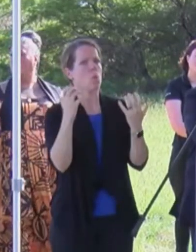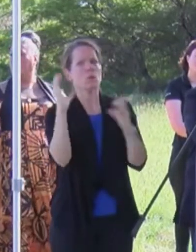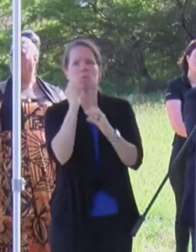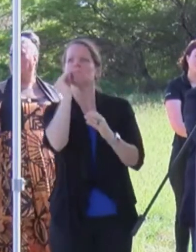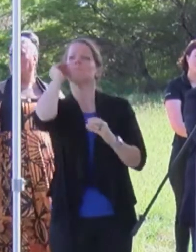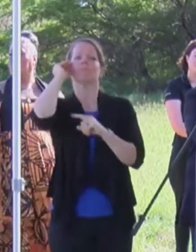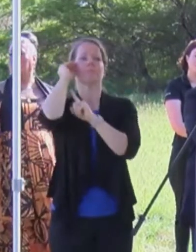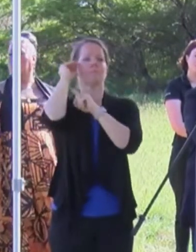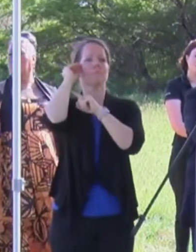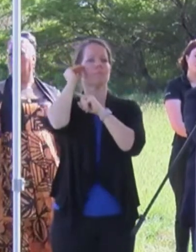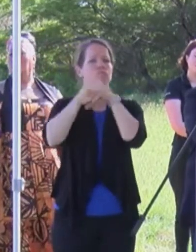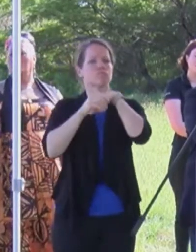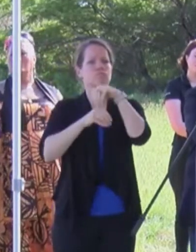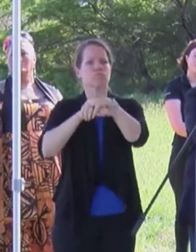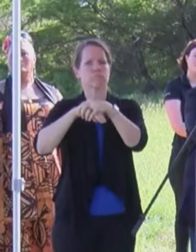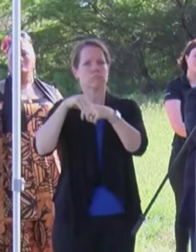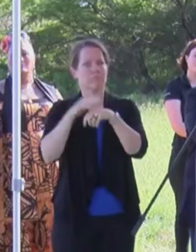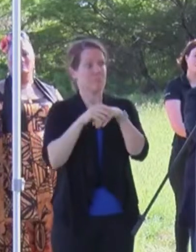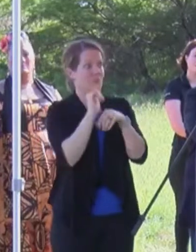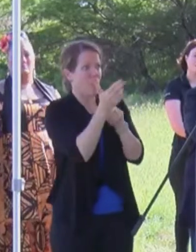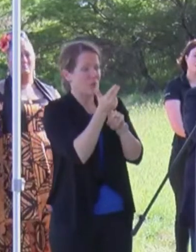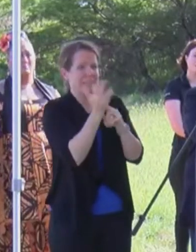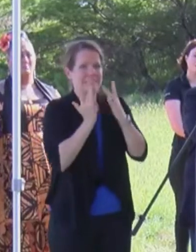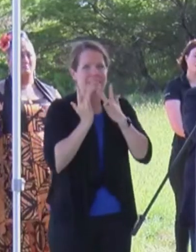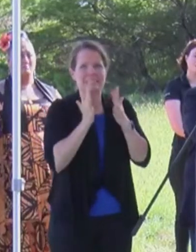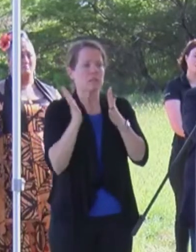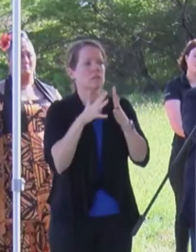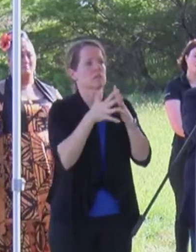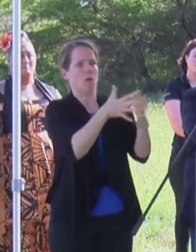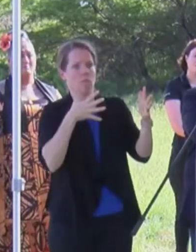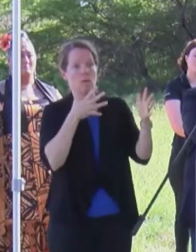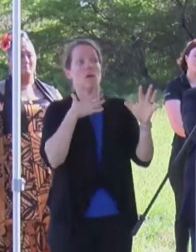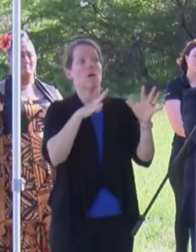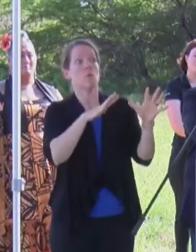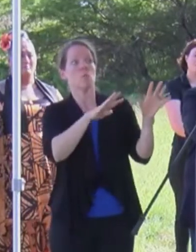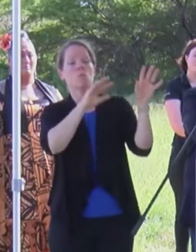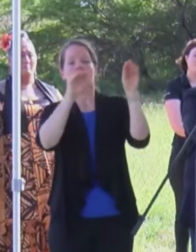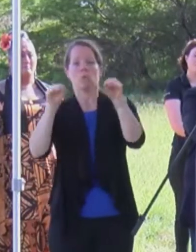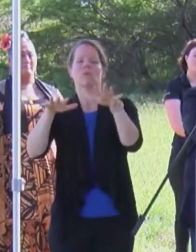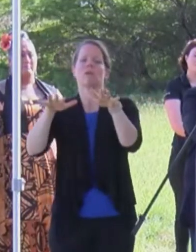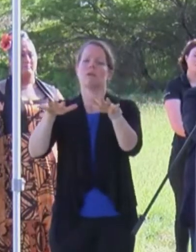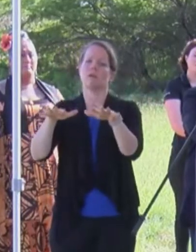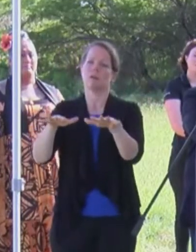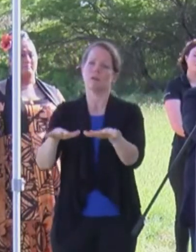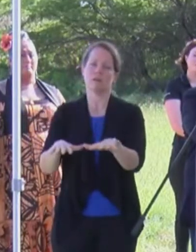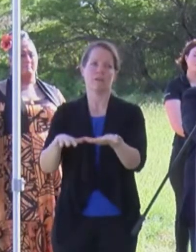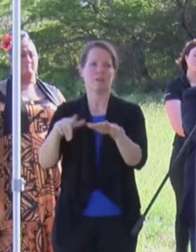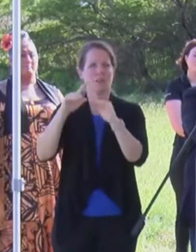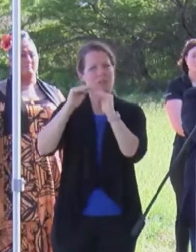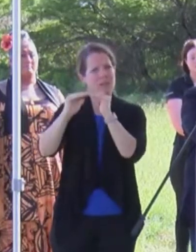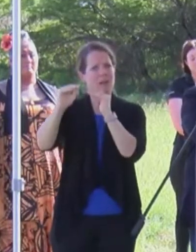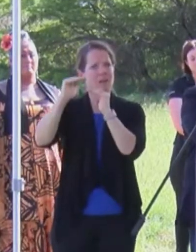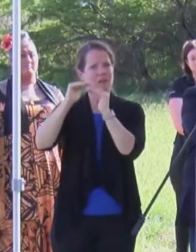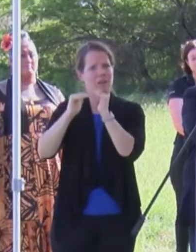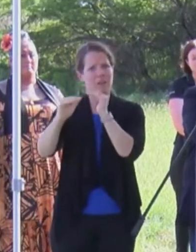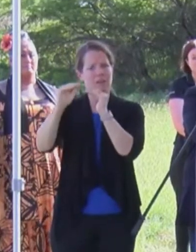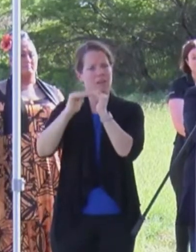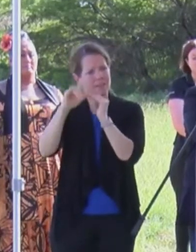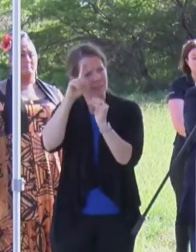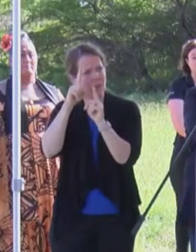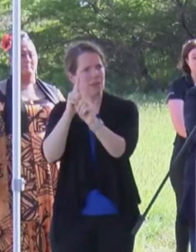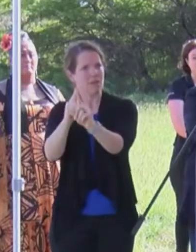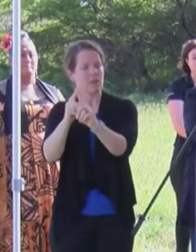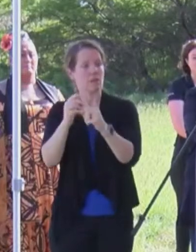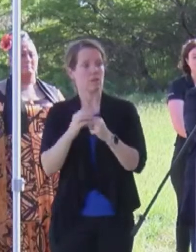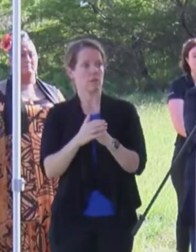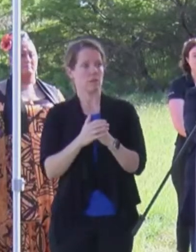people out of the short-term hotels, the sooner they have some normalcy in their life. And also, it's just